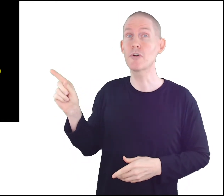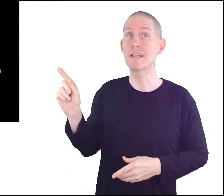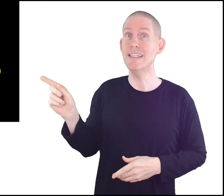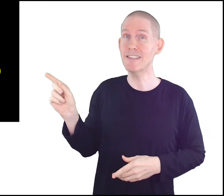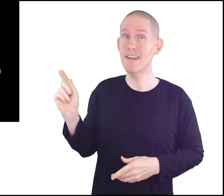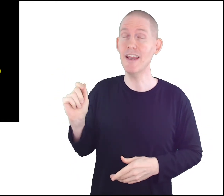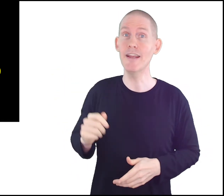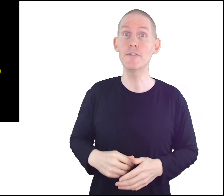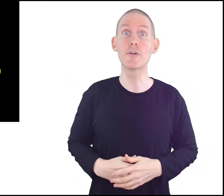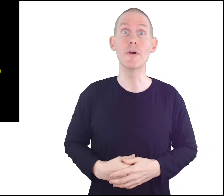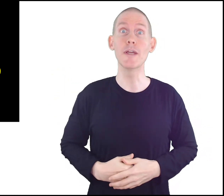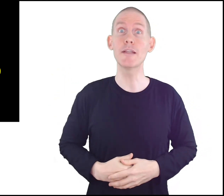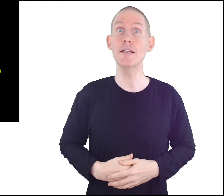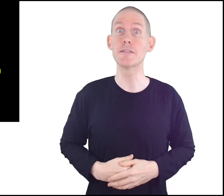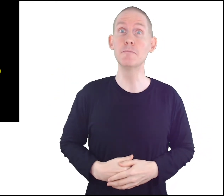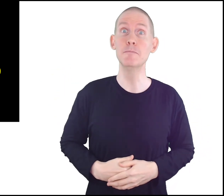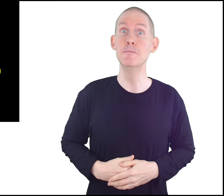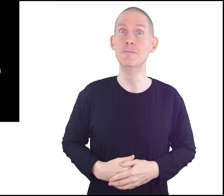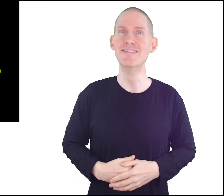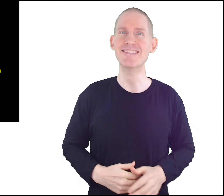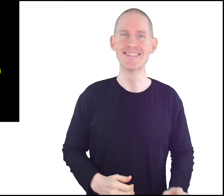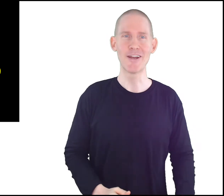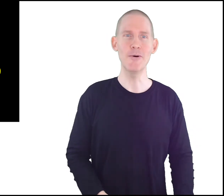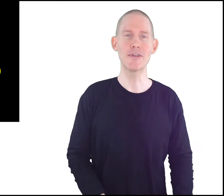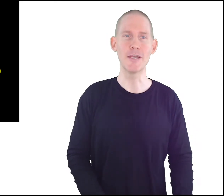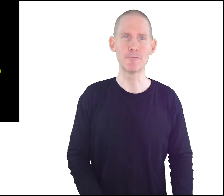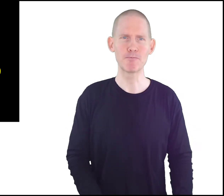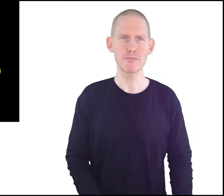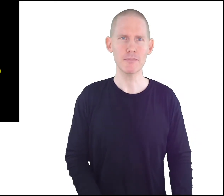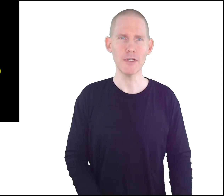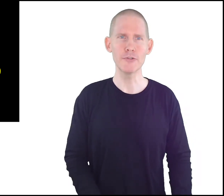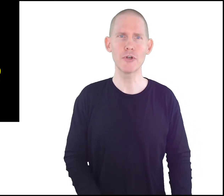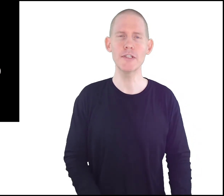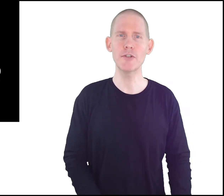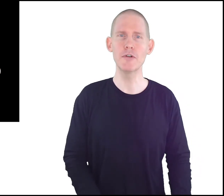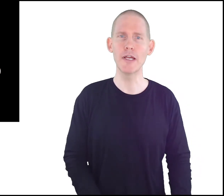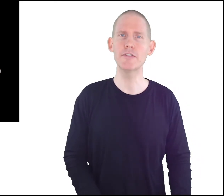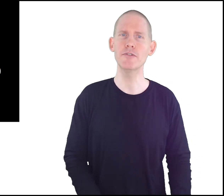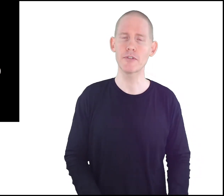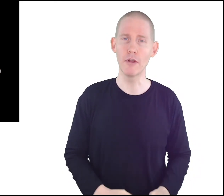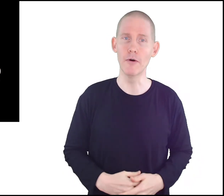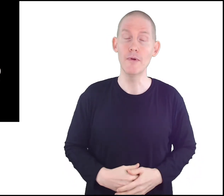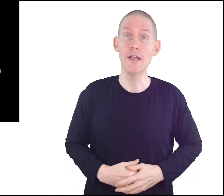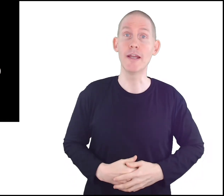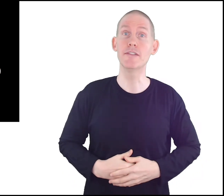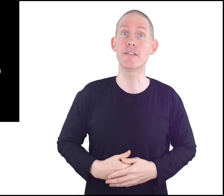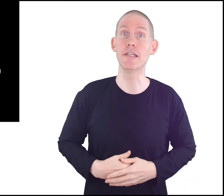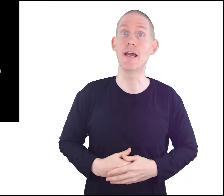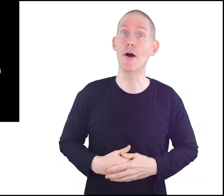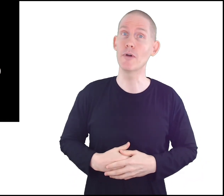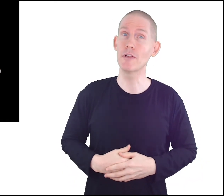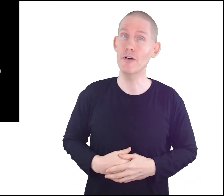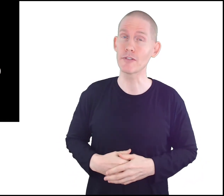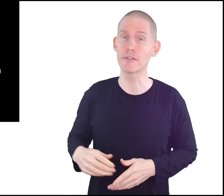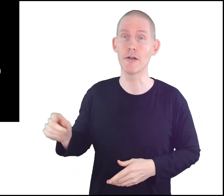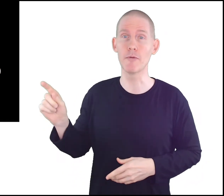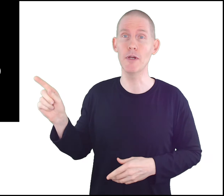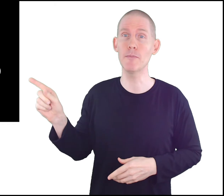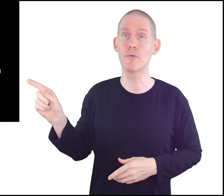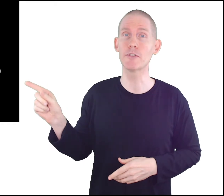least at the end you're going like this. Okay, so let's go nice and slow and see how it looks. Now remember, once we get